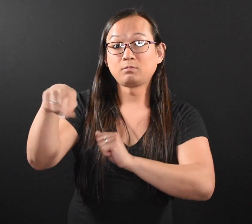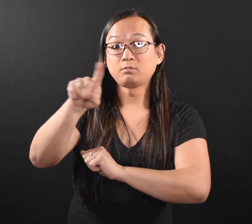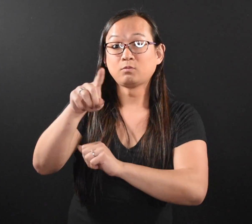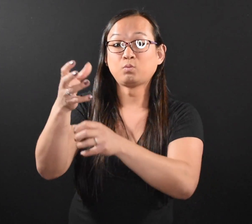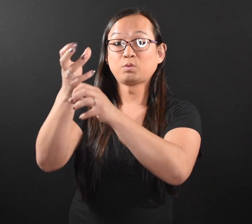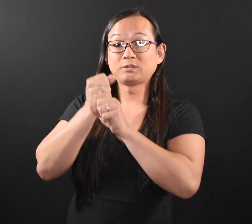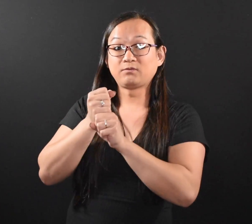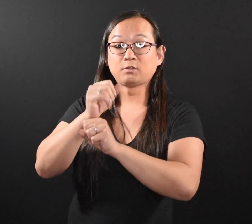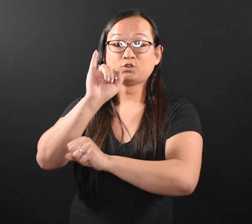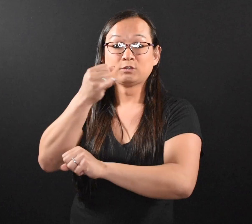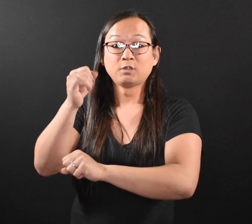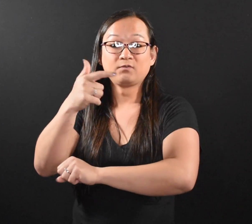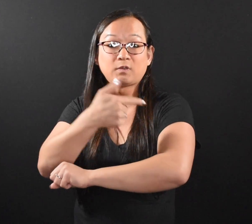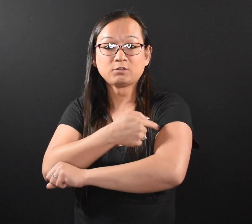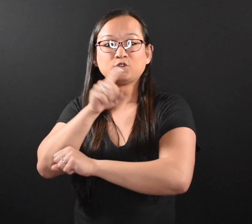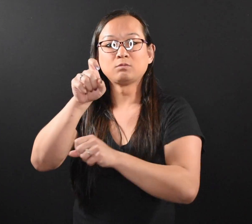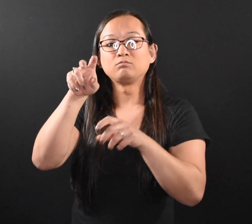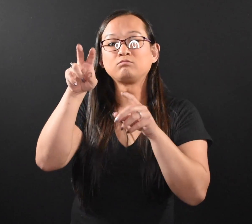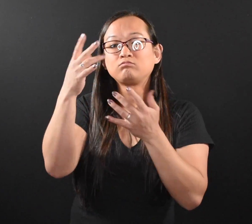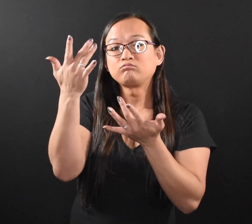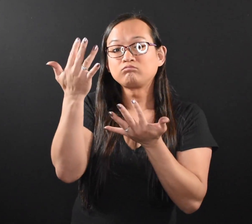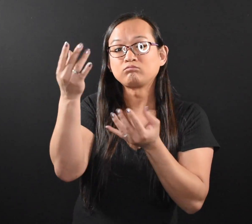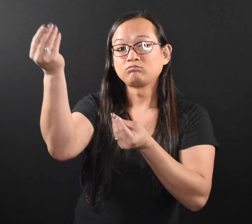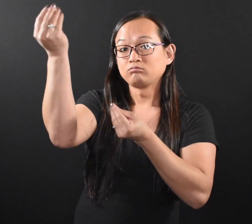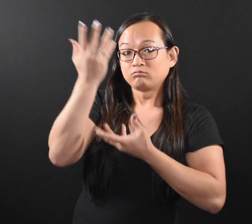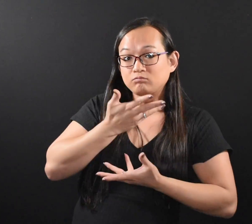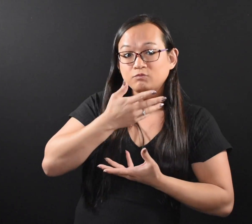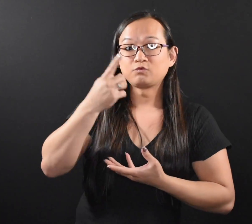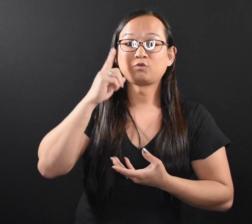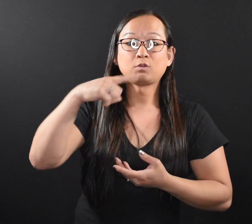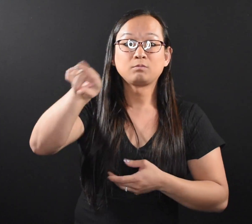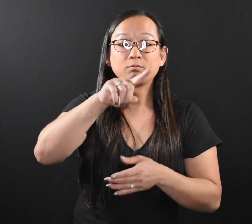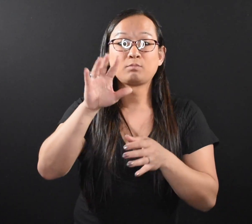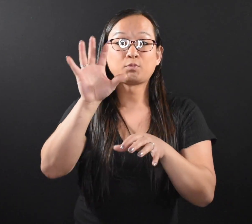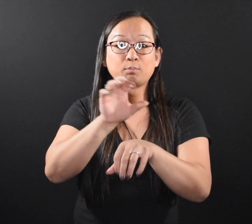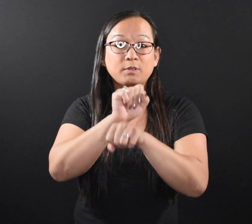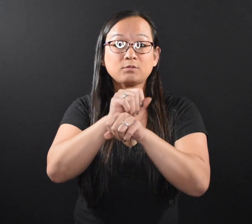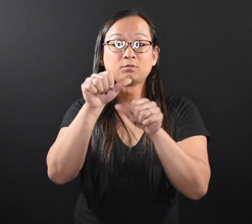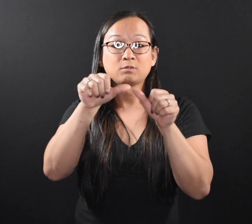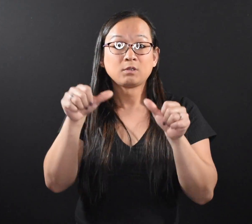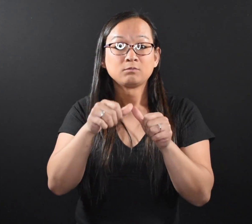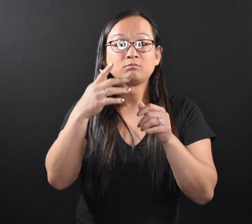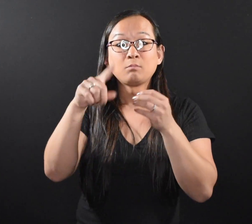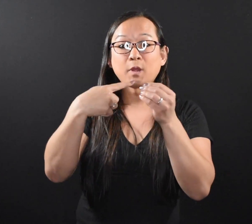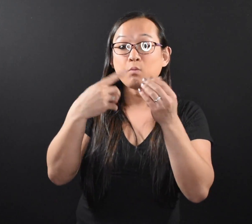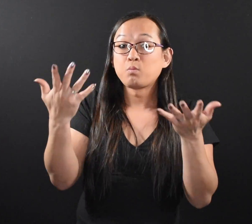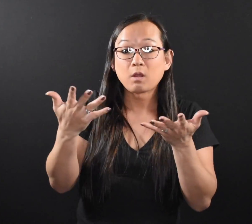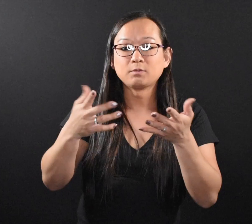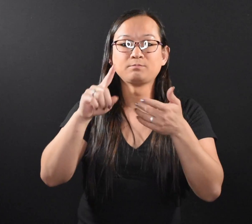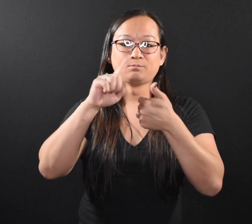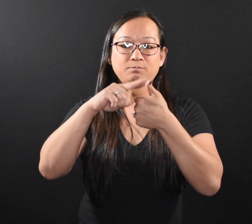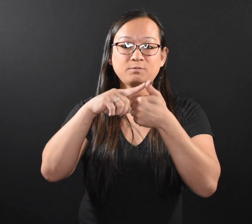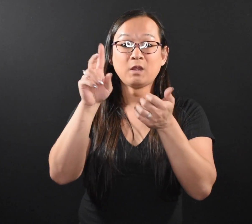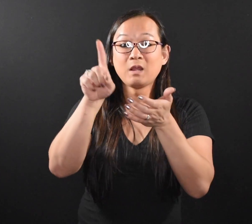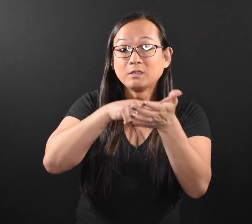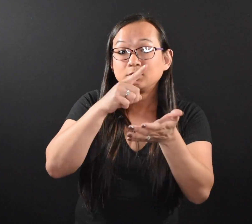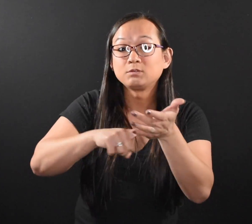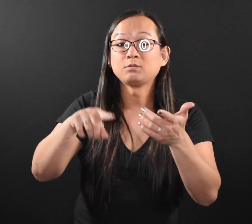has an appointment to receive the Johnson & Johnson vaccine should watch for a notification from the provider about canceling, postponing, or rescheduling